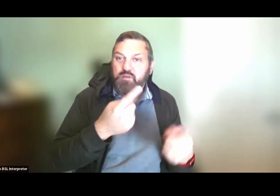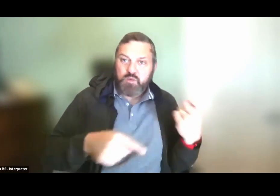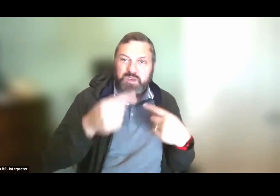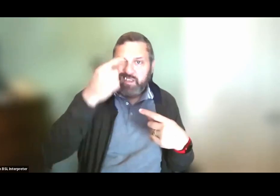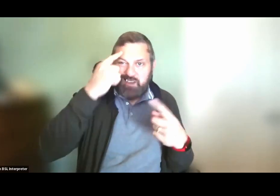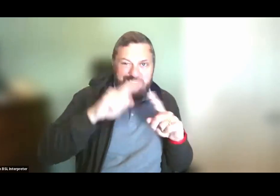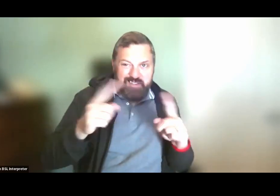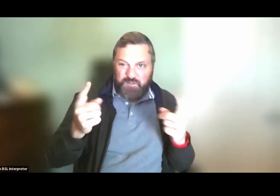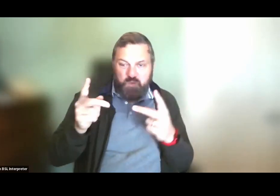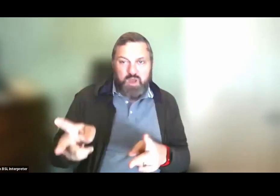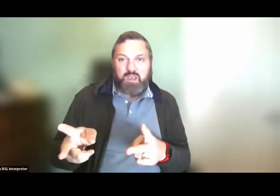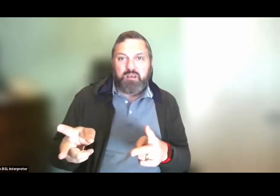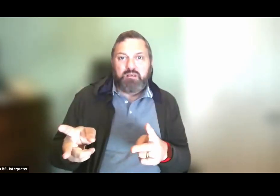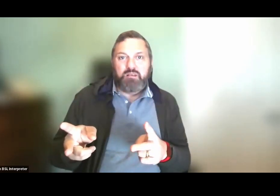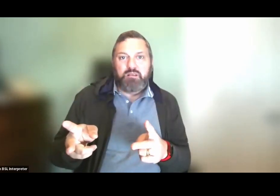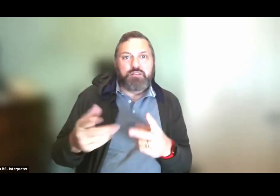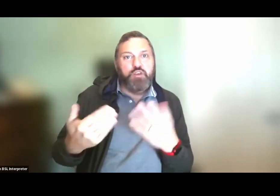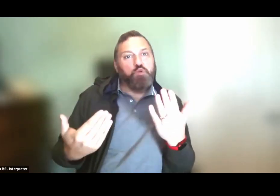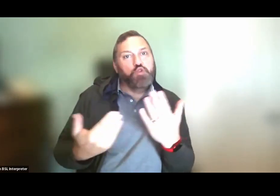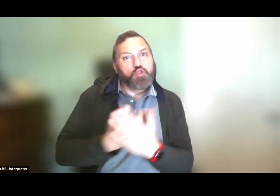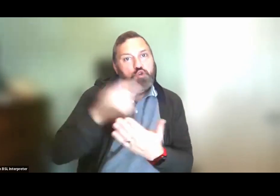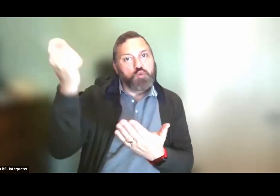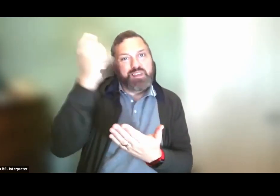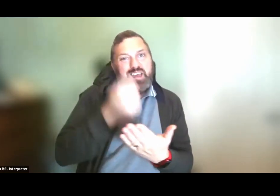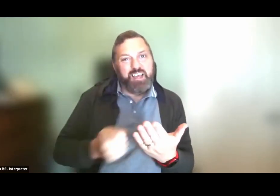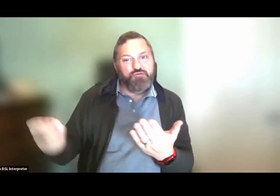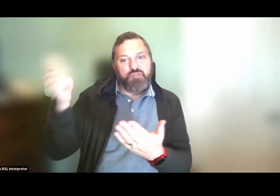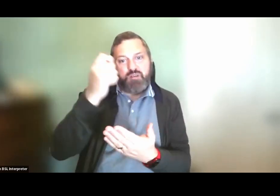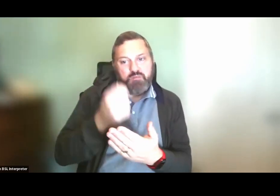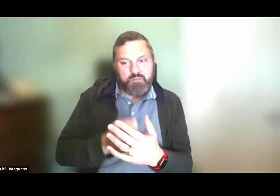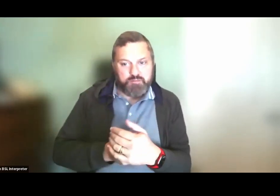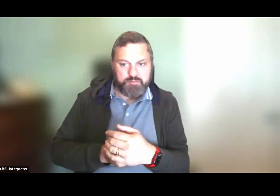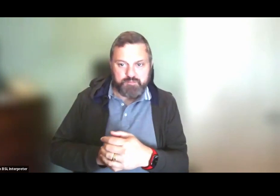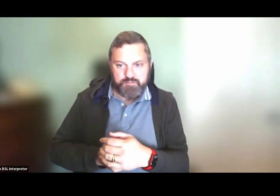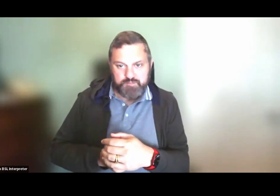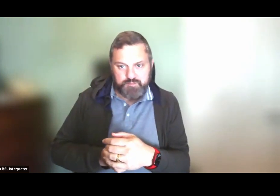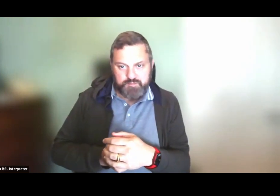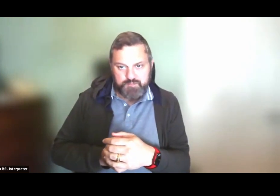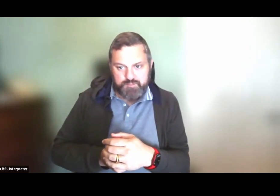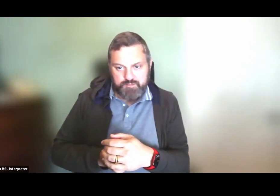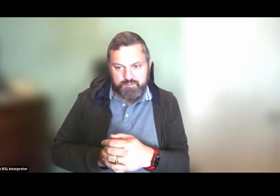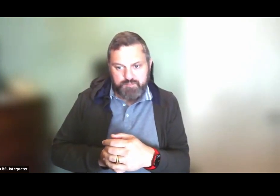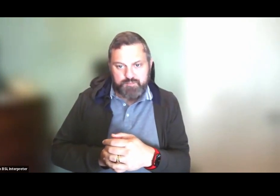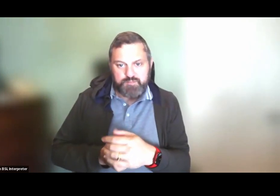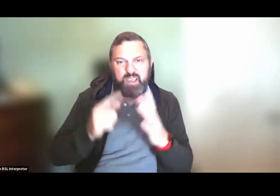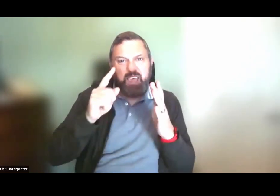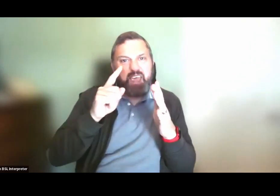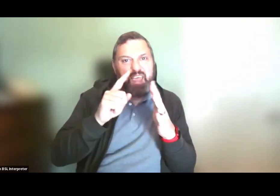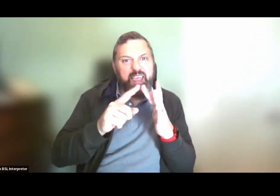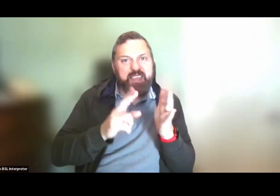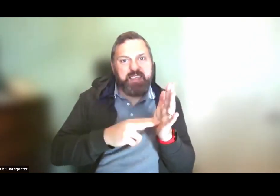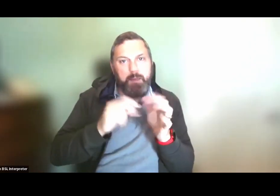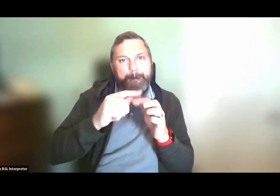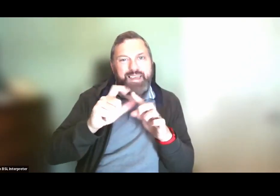again. And so a new diagram for the biggest picture of the economy is called the embedded economy diagram. And we start like